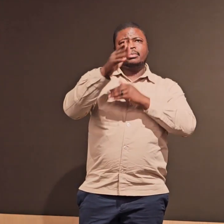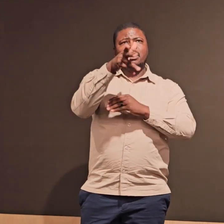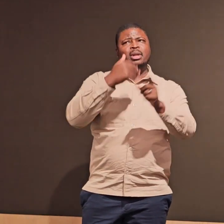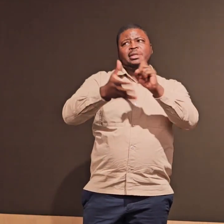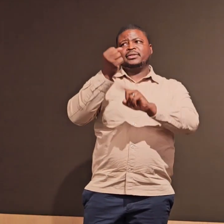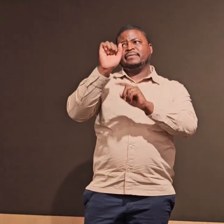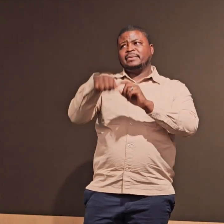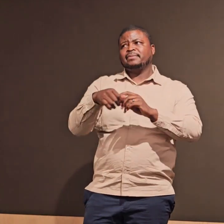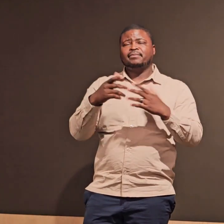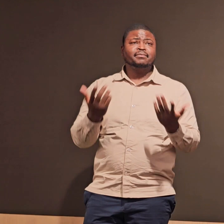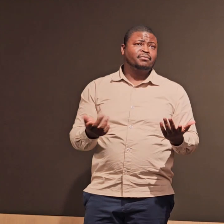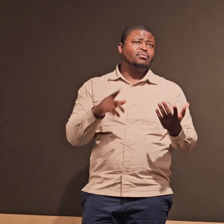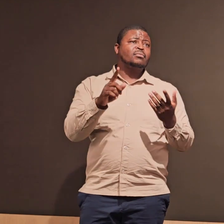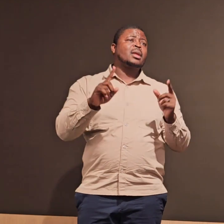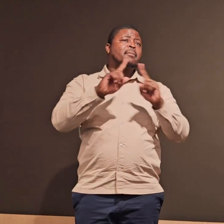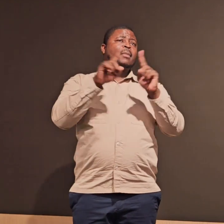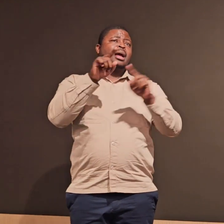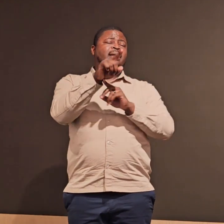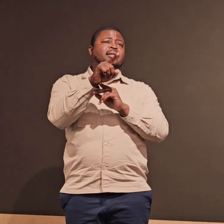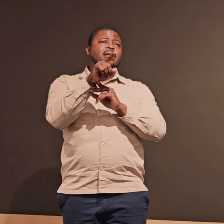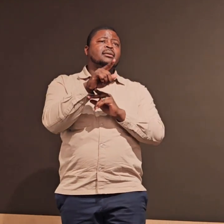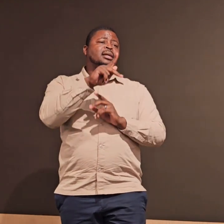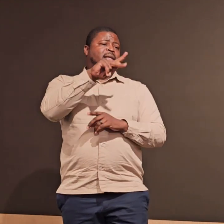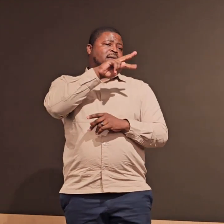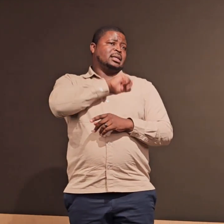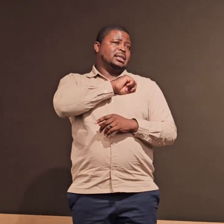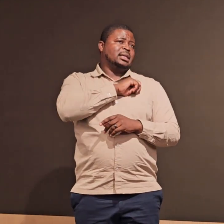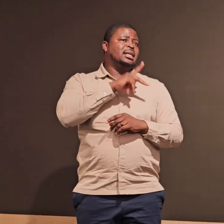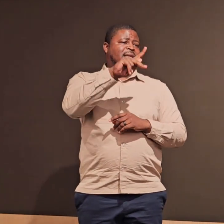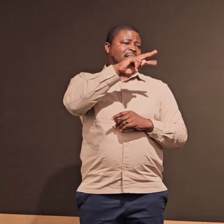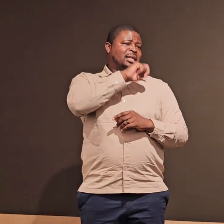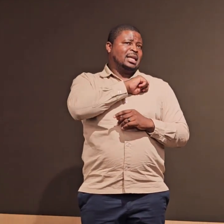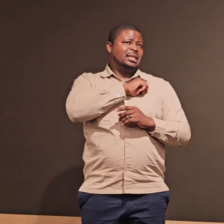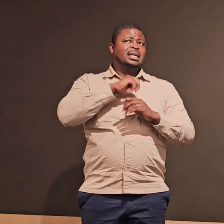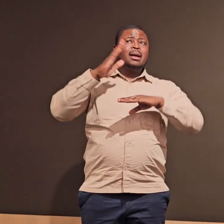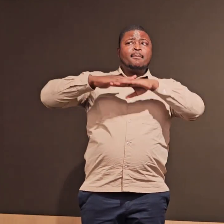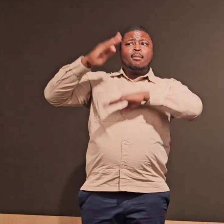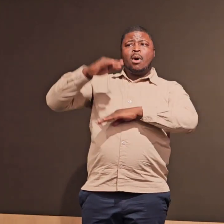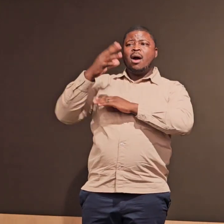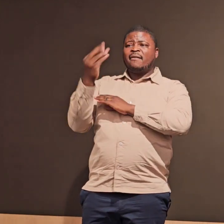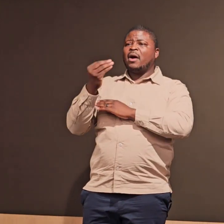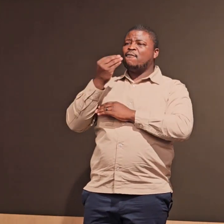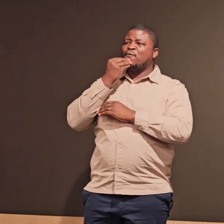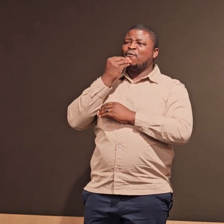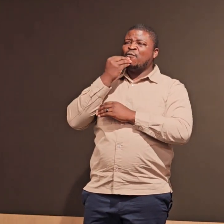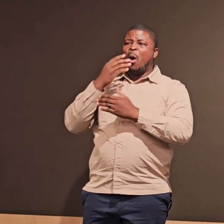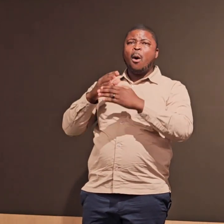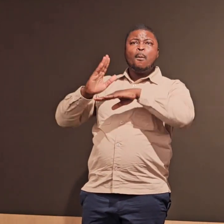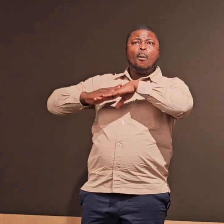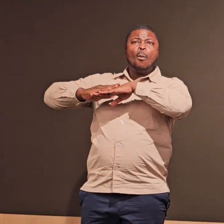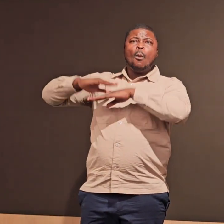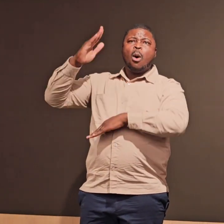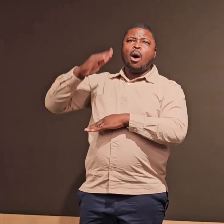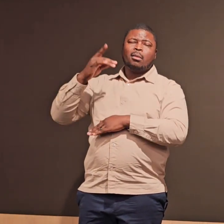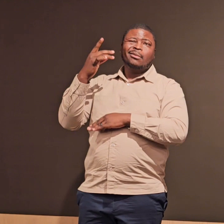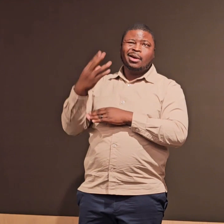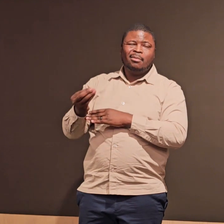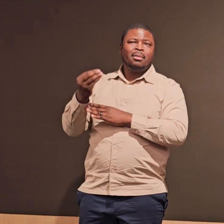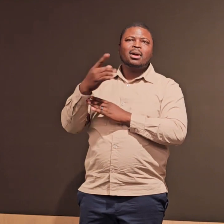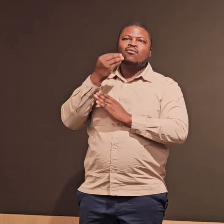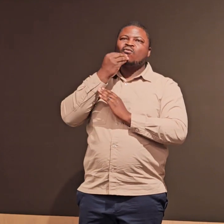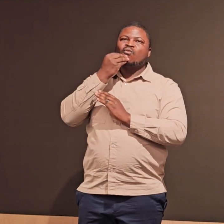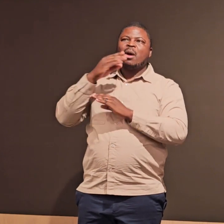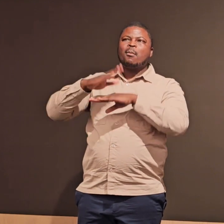food consumption score, the KZN had the highest food consumption score. The food consumption score is again